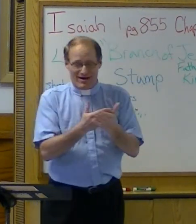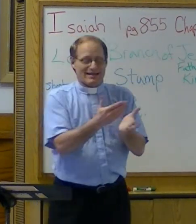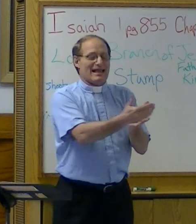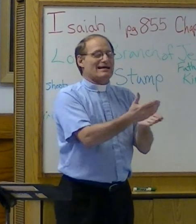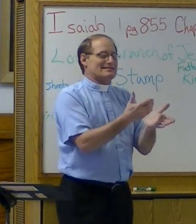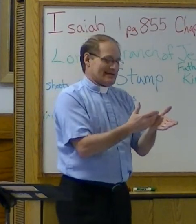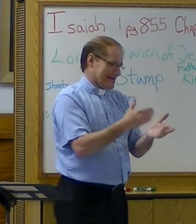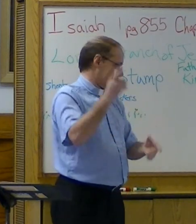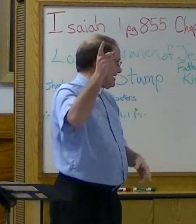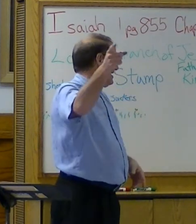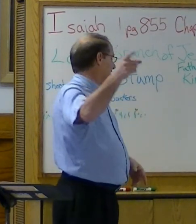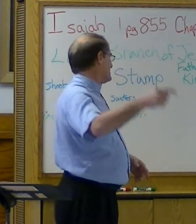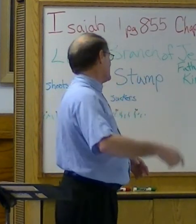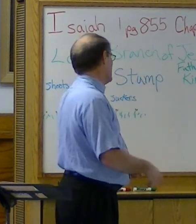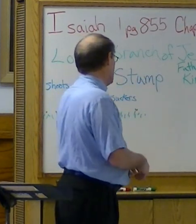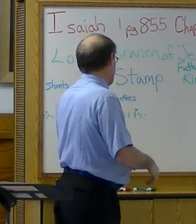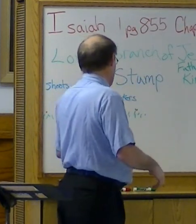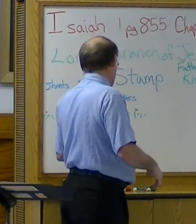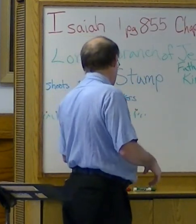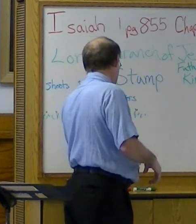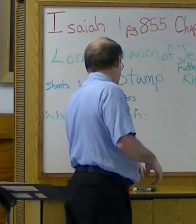Good lesson. Yes.